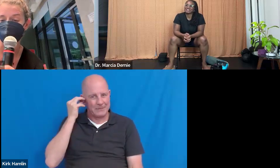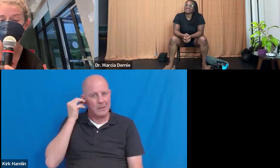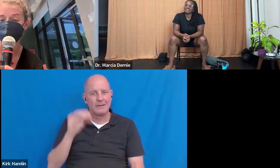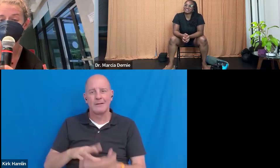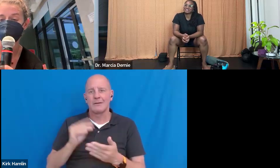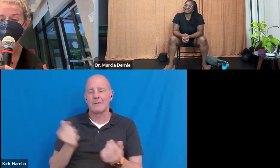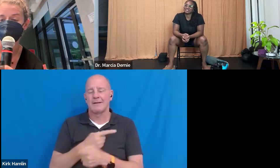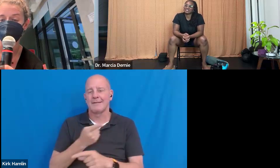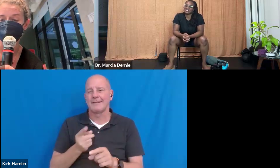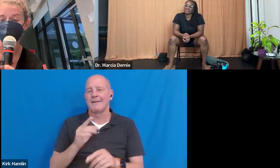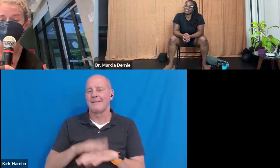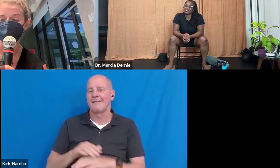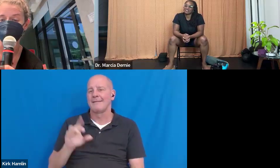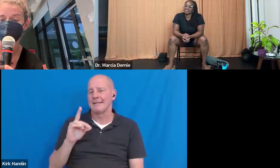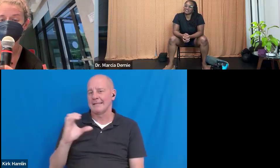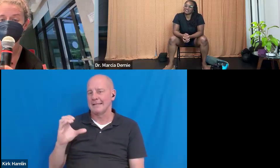at